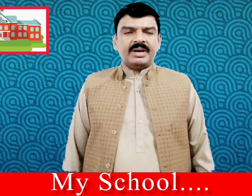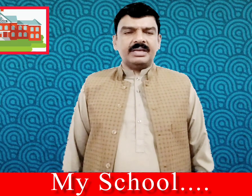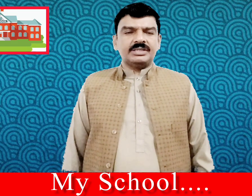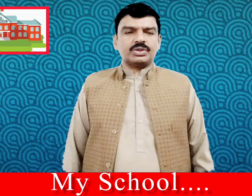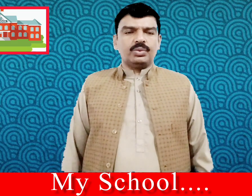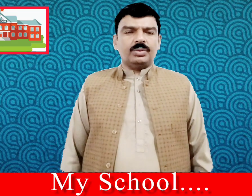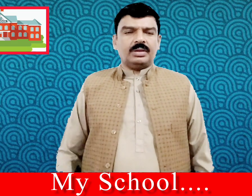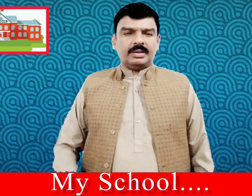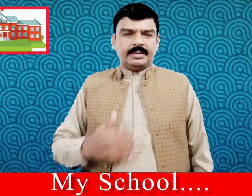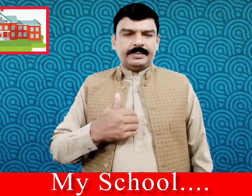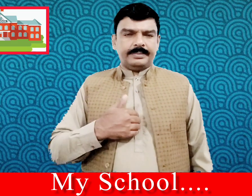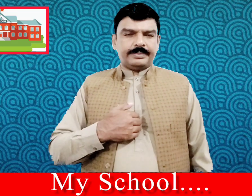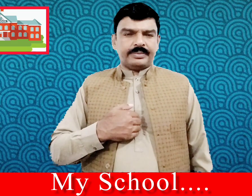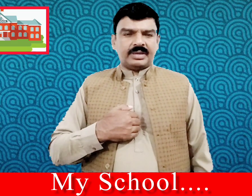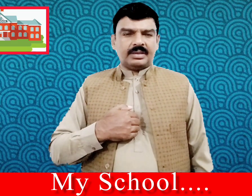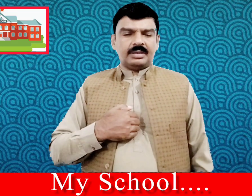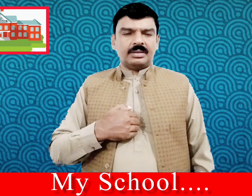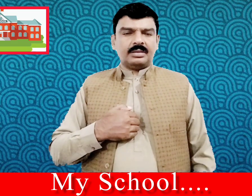My school, my